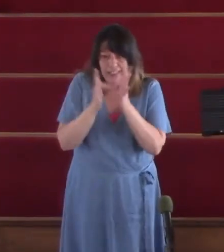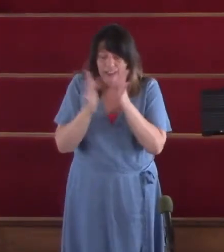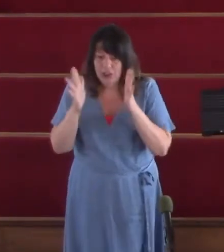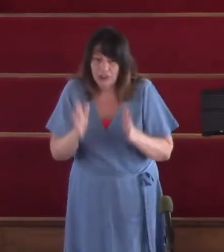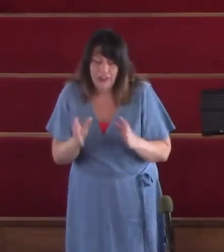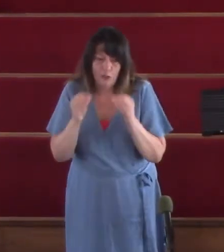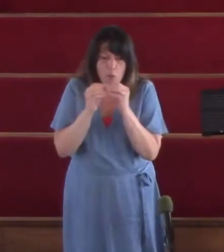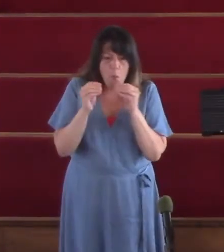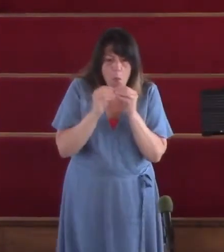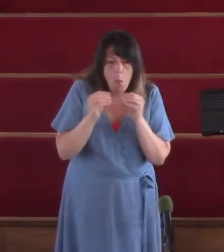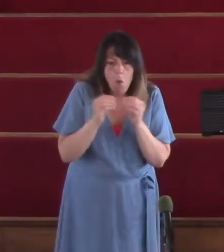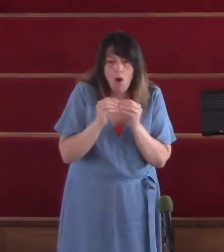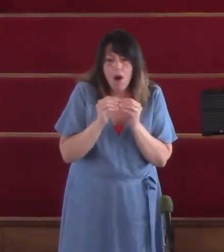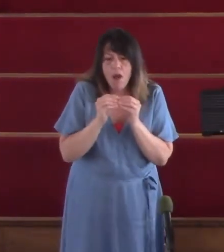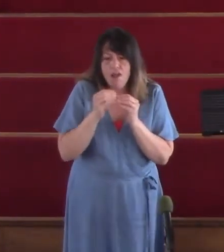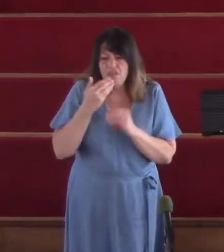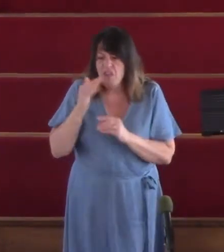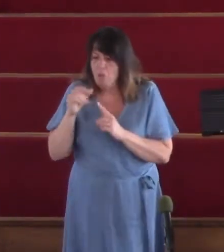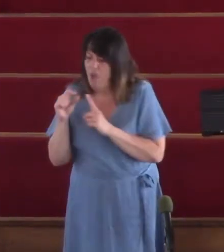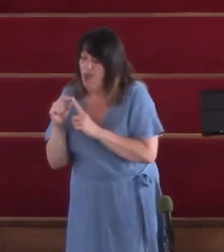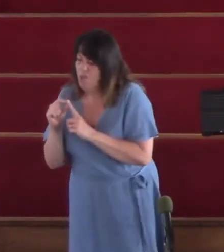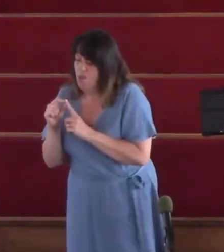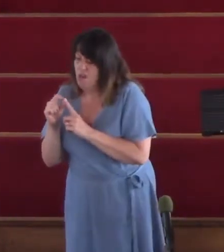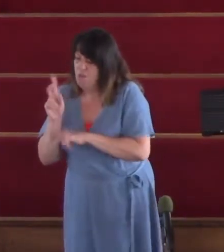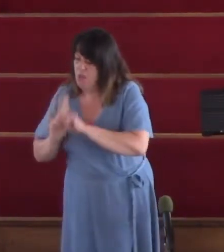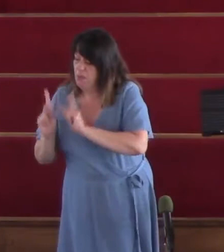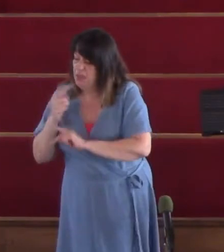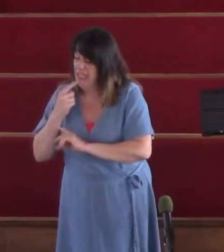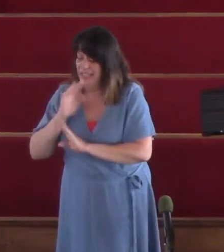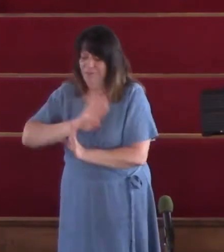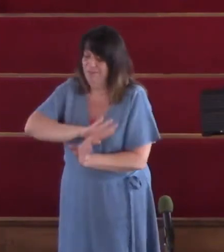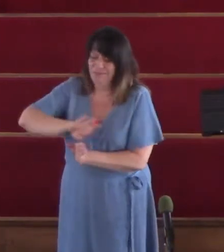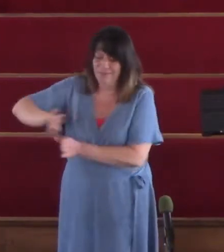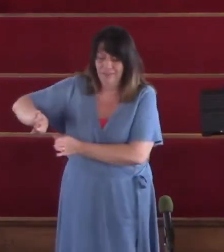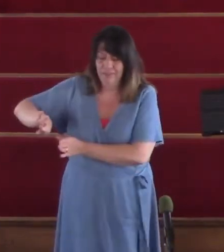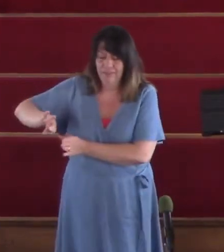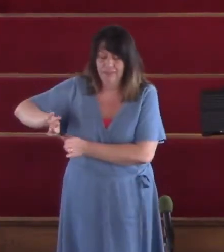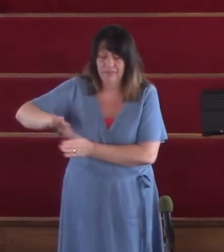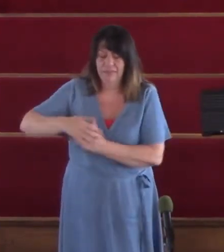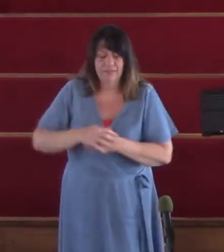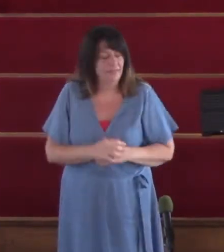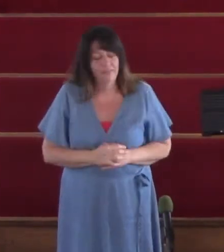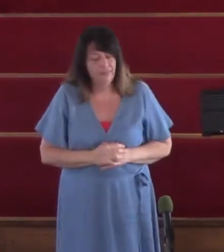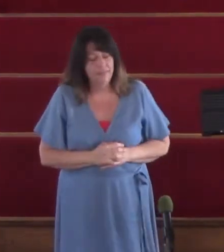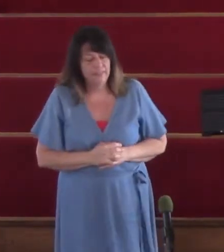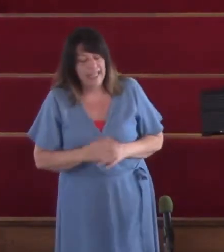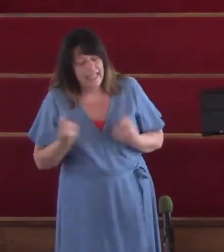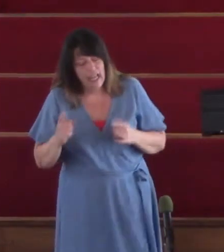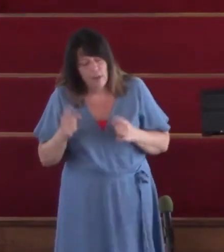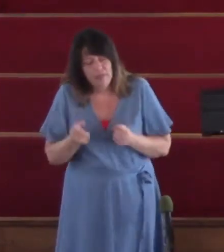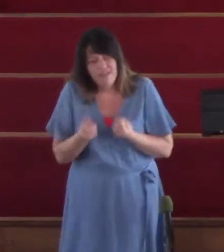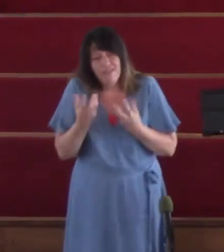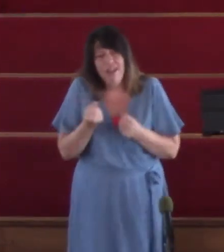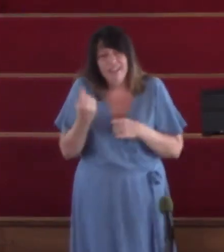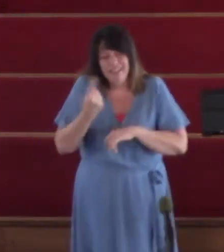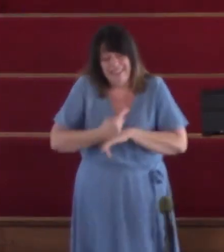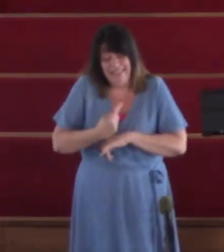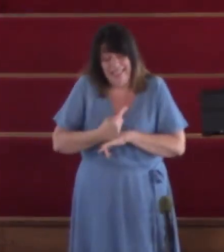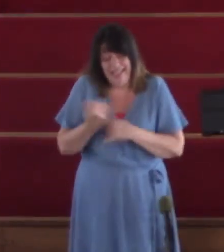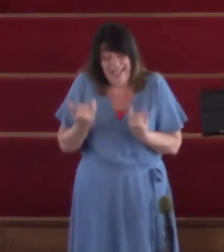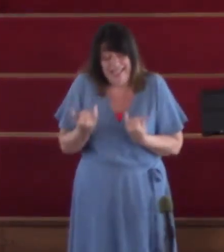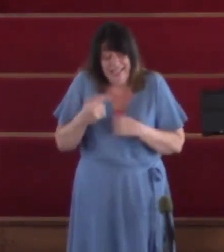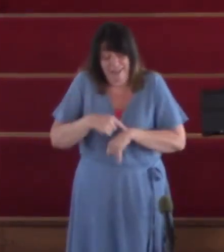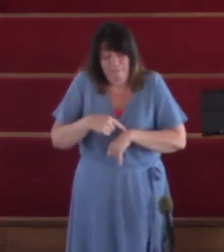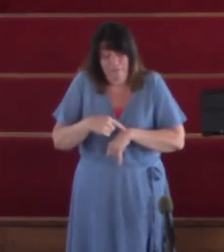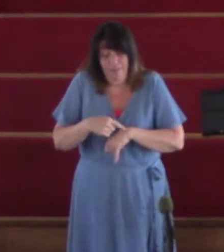just a curse word that so many of people kind of tend to use in this day and time. And you'll have to